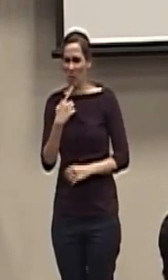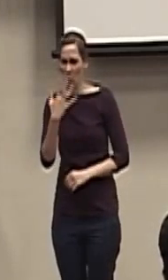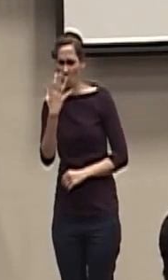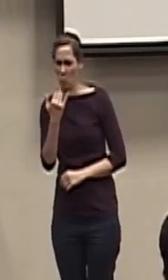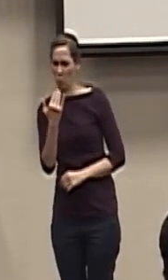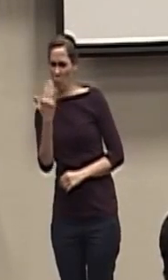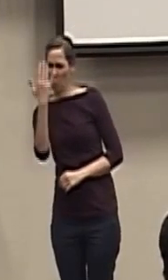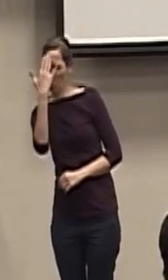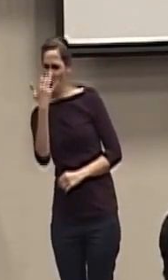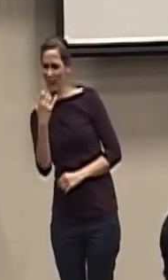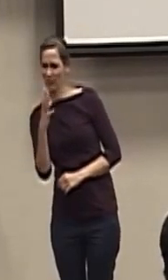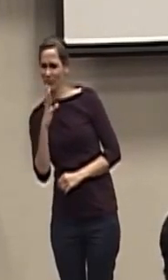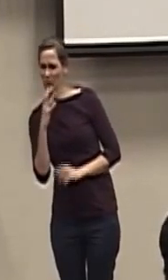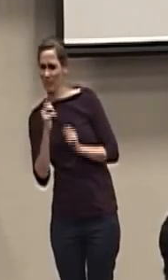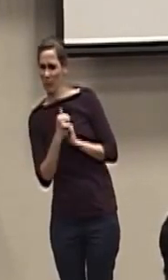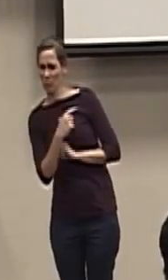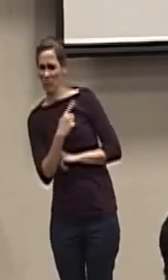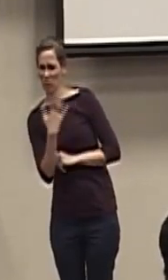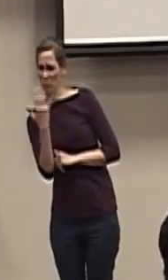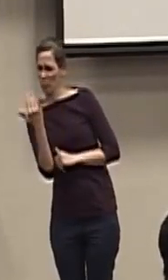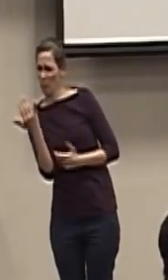talking with her?"